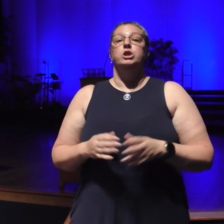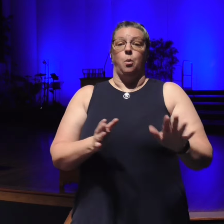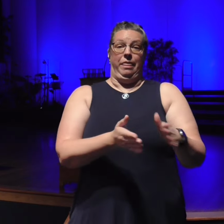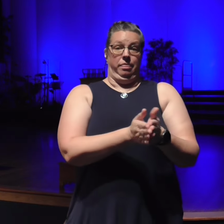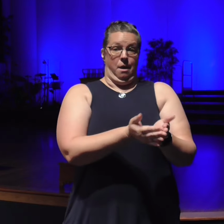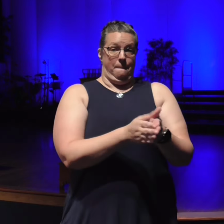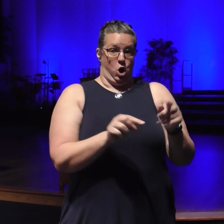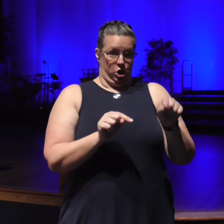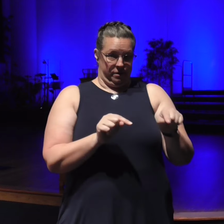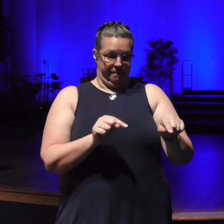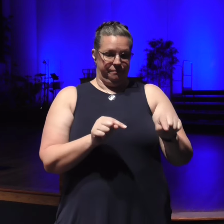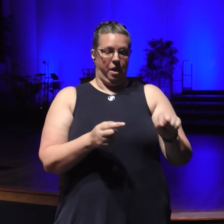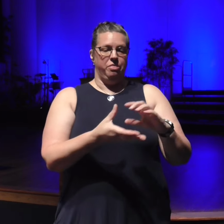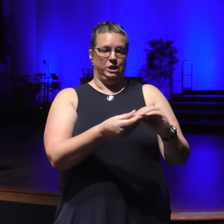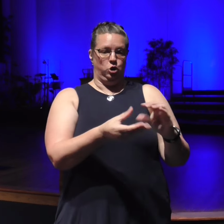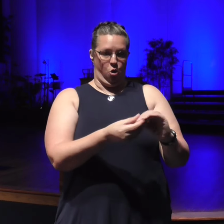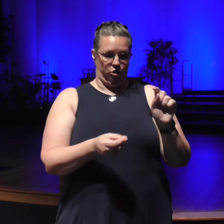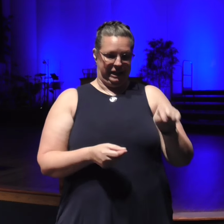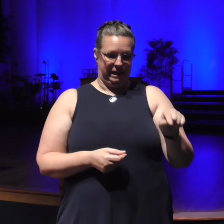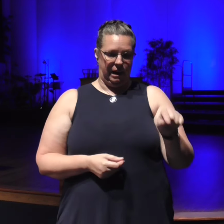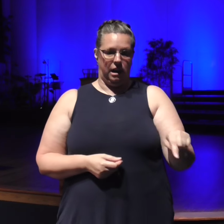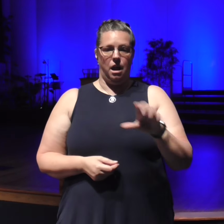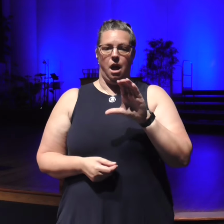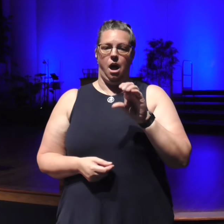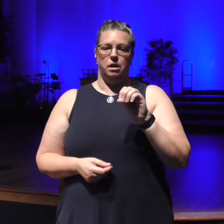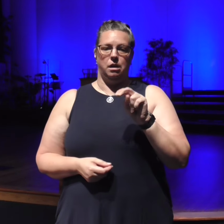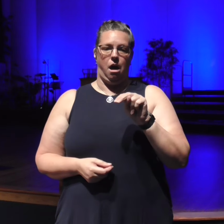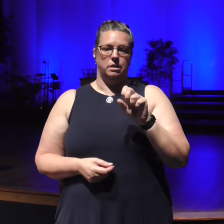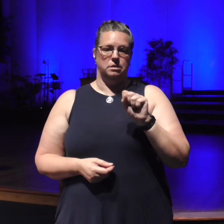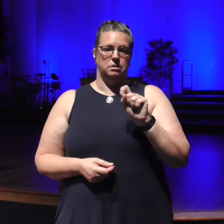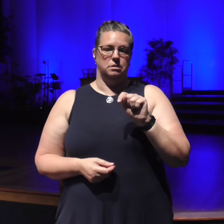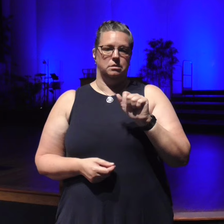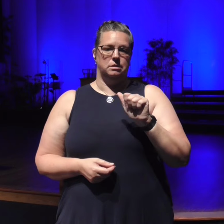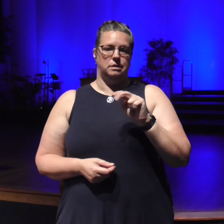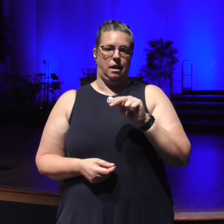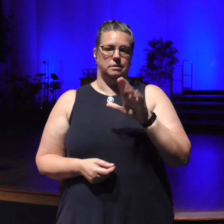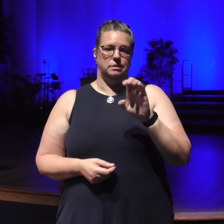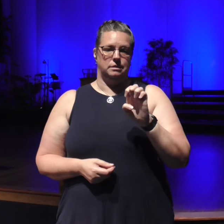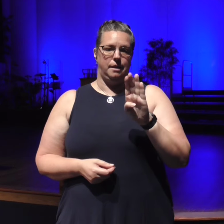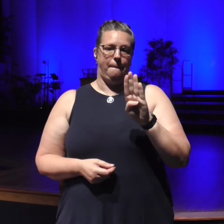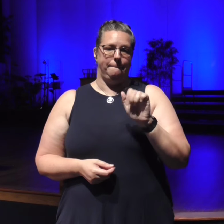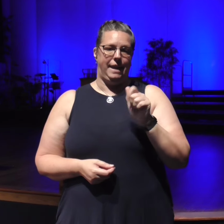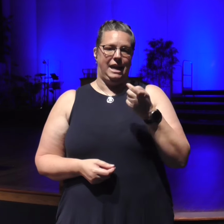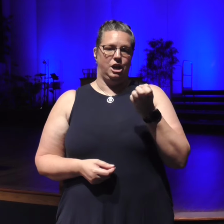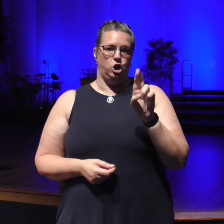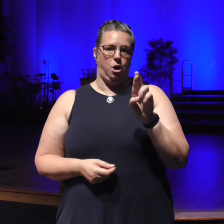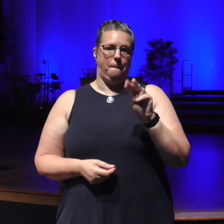Women, the tie-in is Constance Baker Motley.